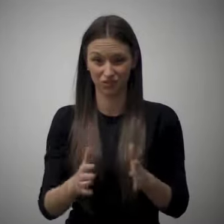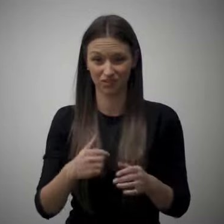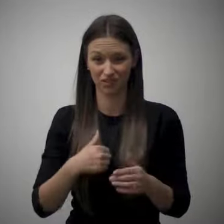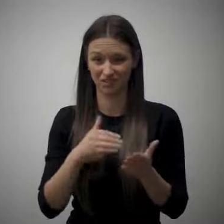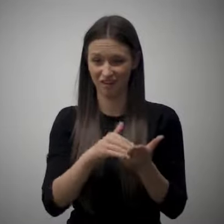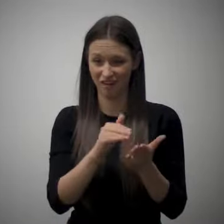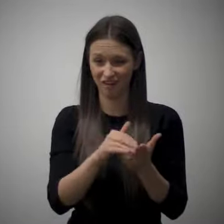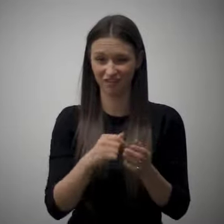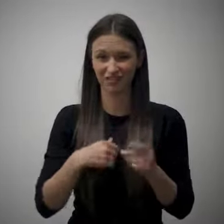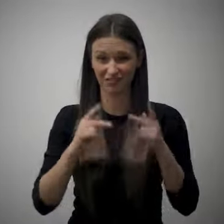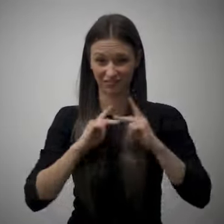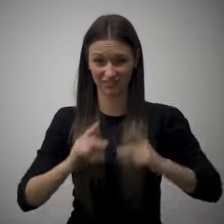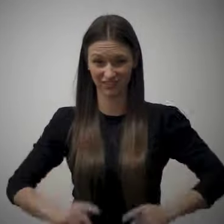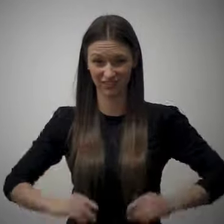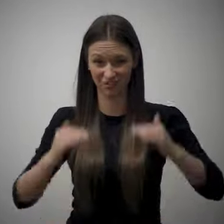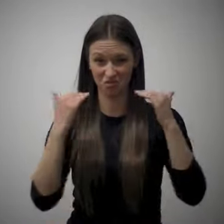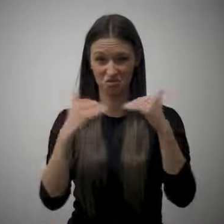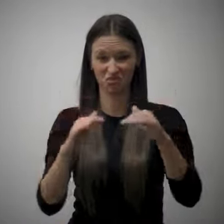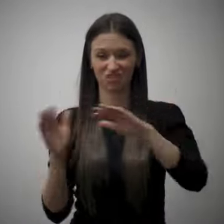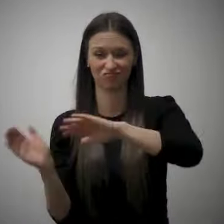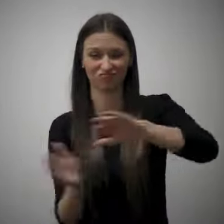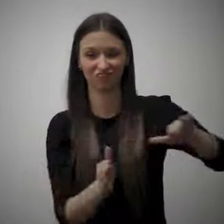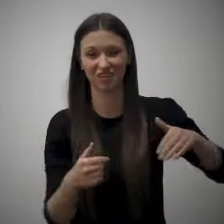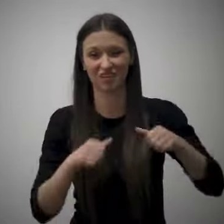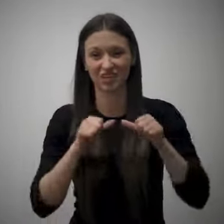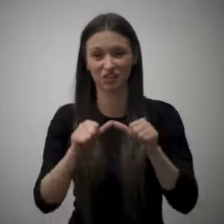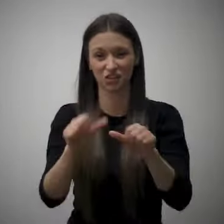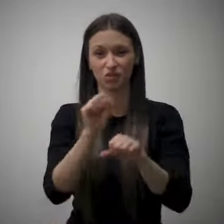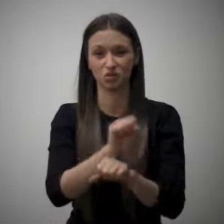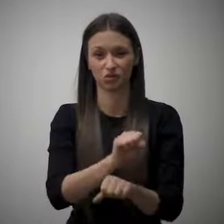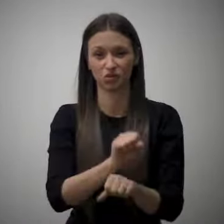interpreters often push past physical limitations.